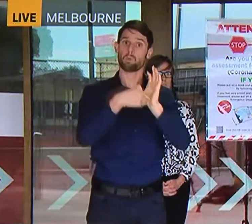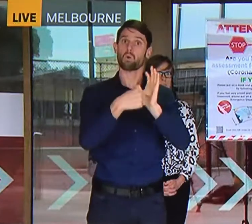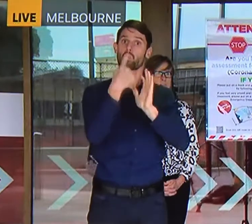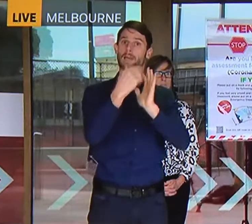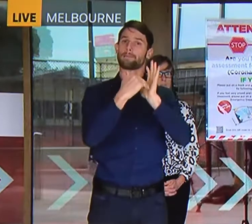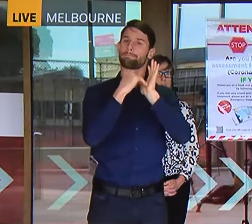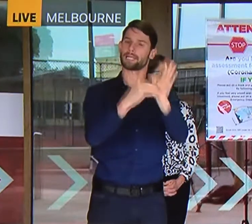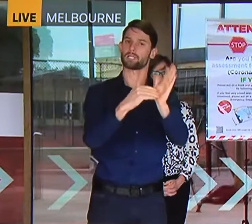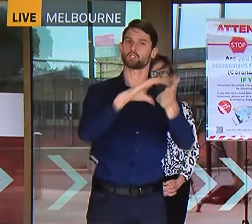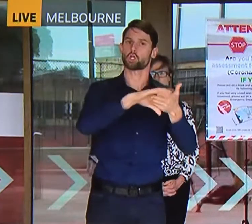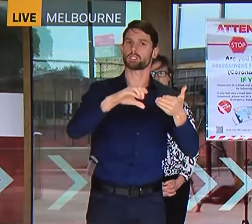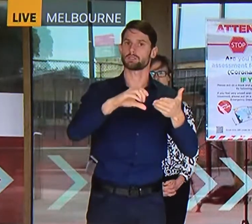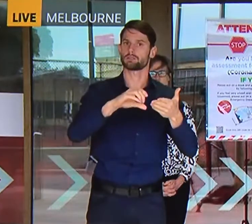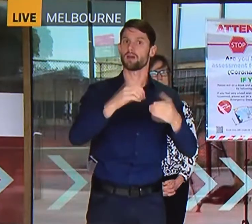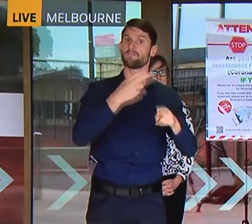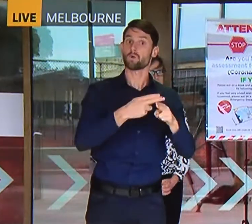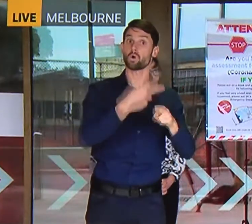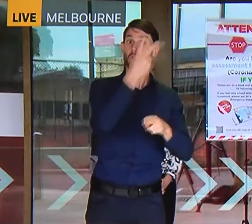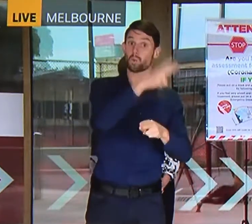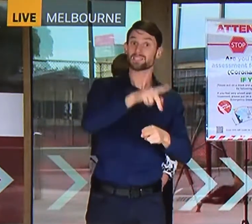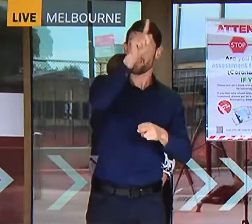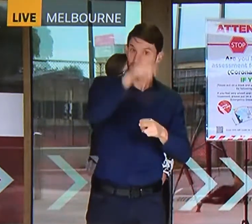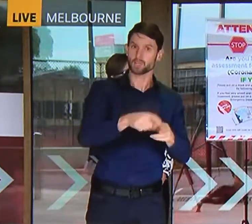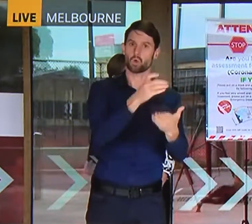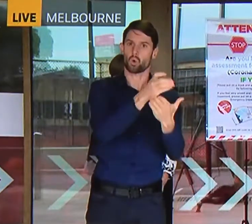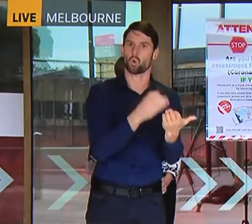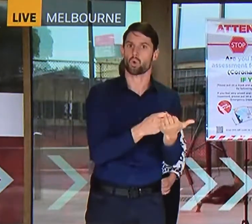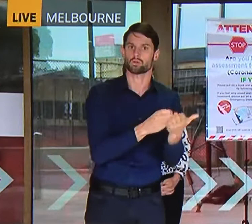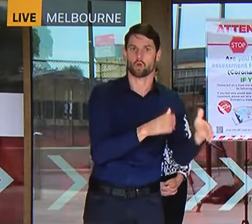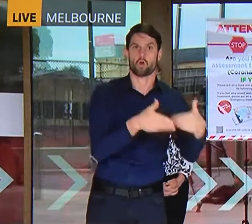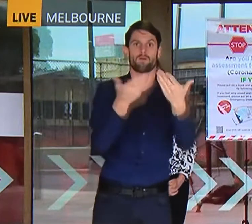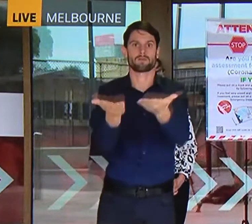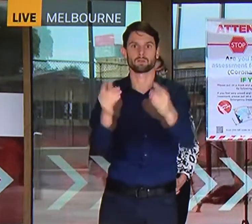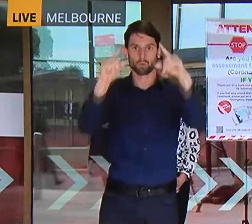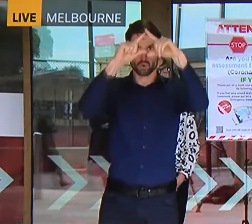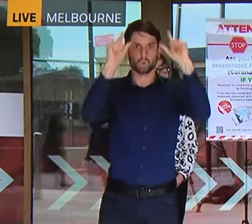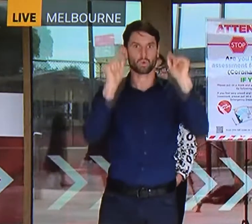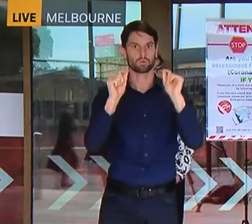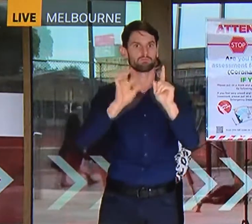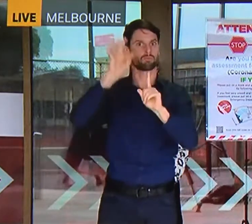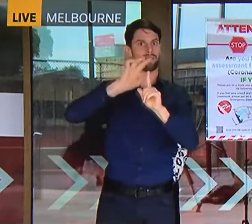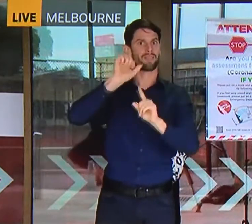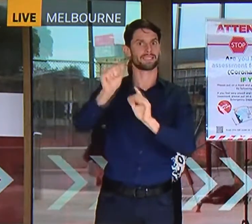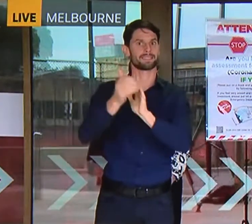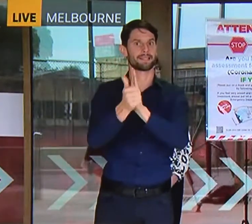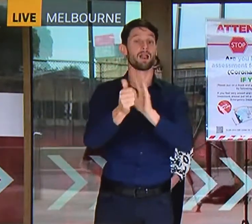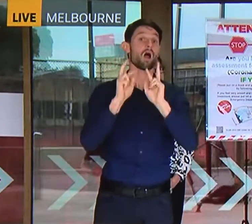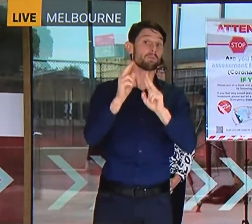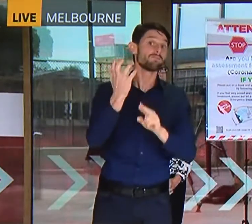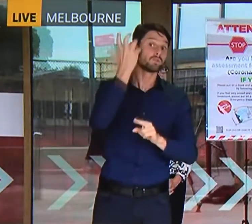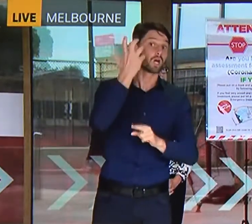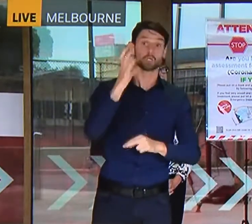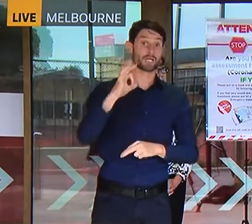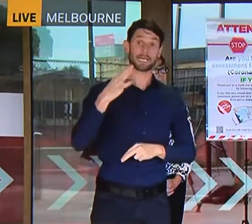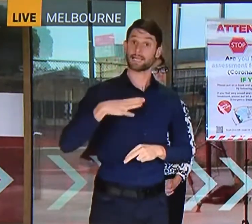20,000 courses to upskill existing registered nurses in the workforce. We hope that we don't get to this measure, but we